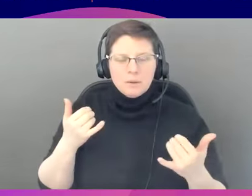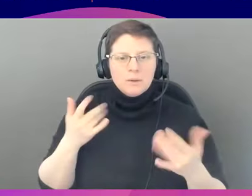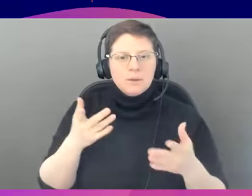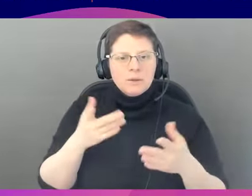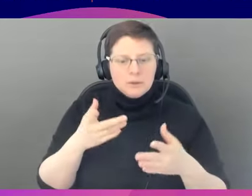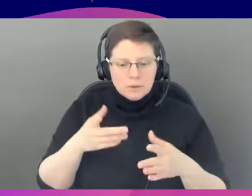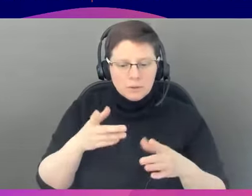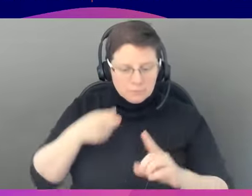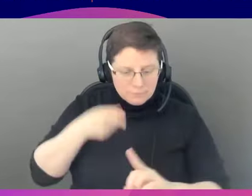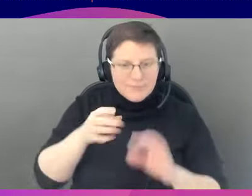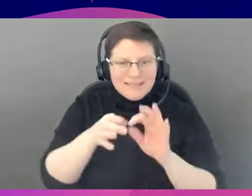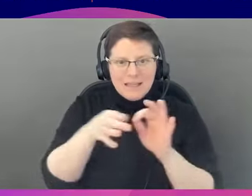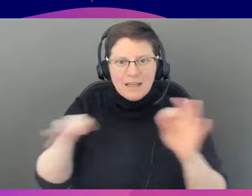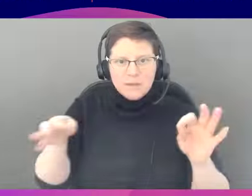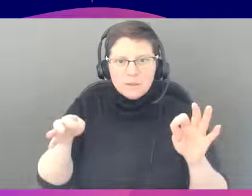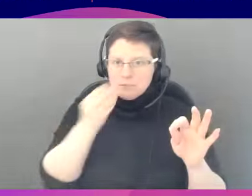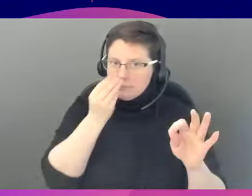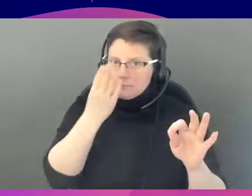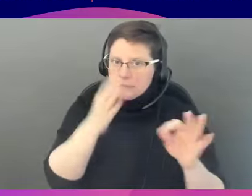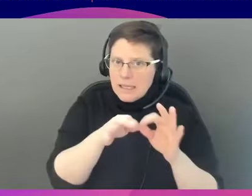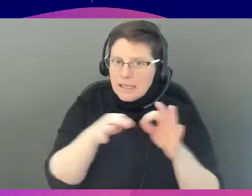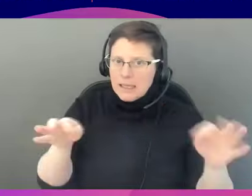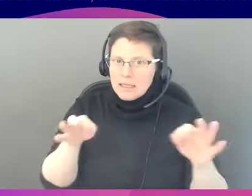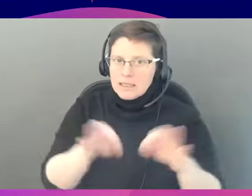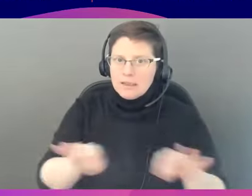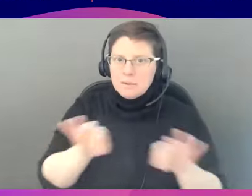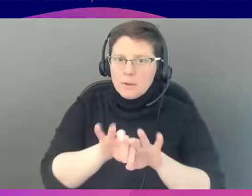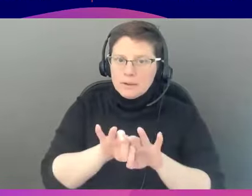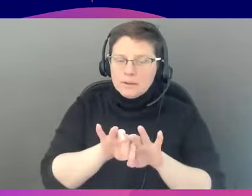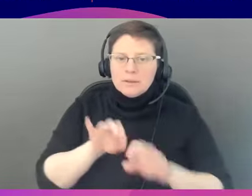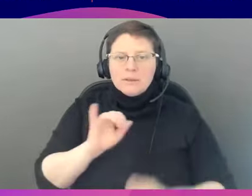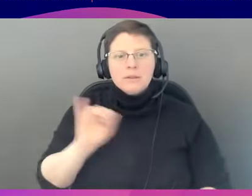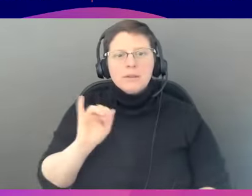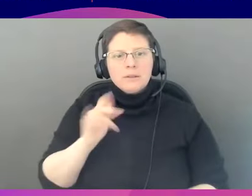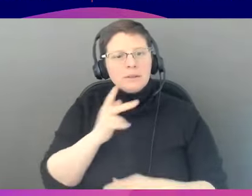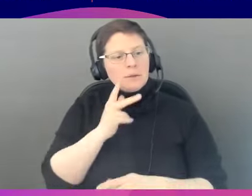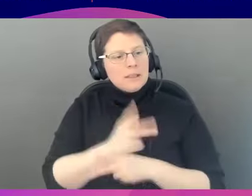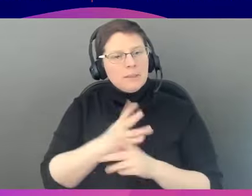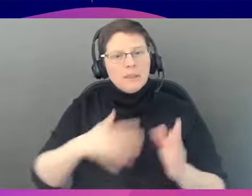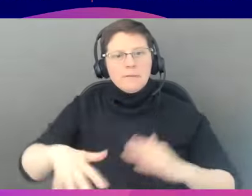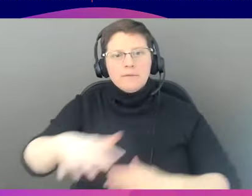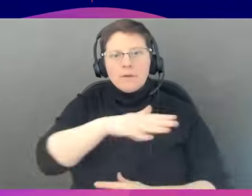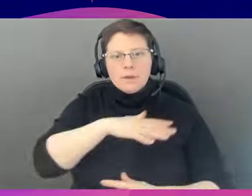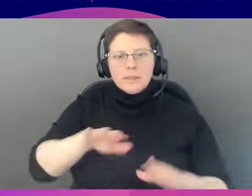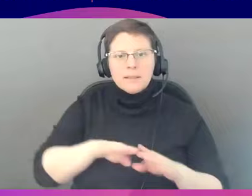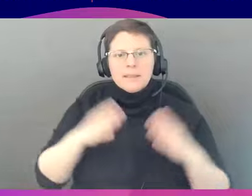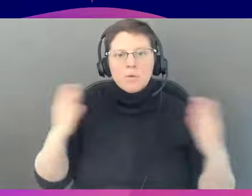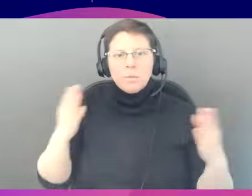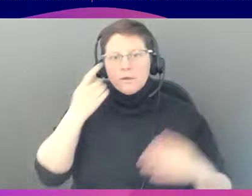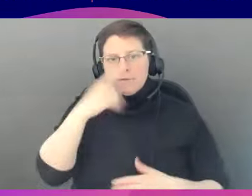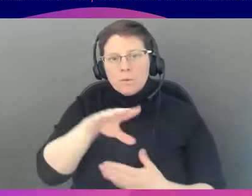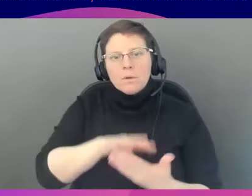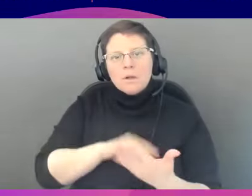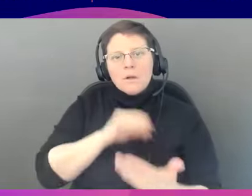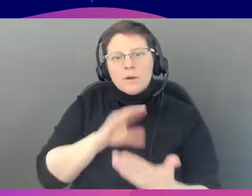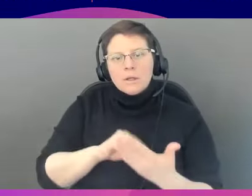language. Language is very important, and so is maintaining a space of openness to learning. So as we